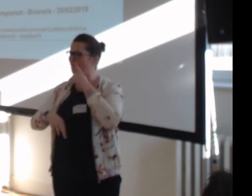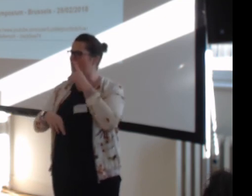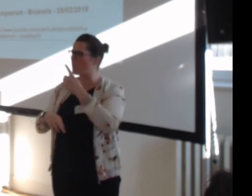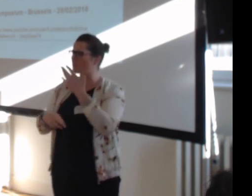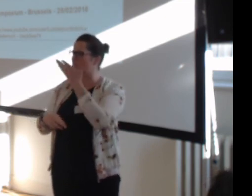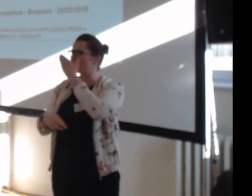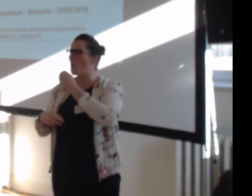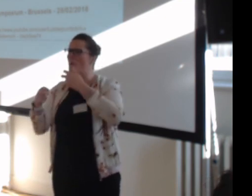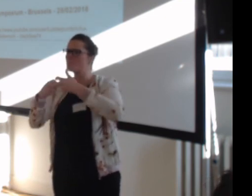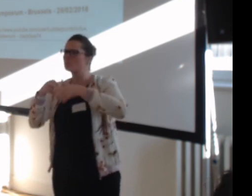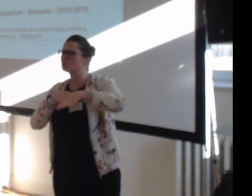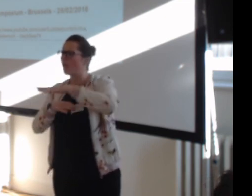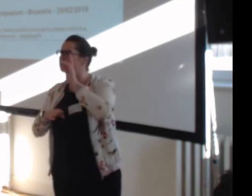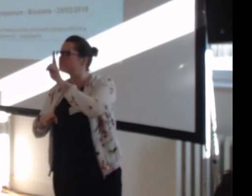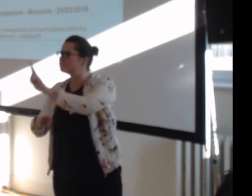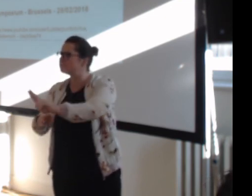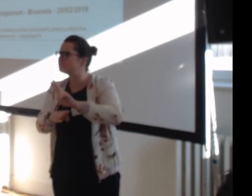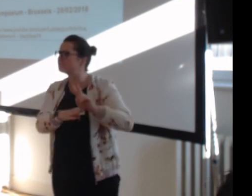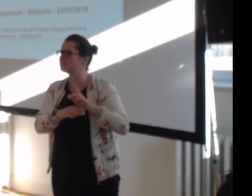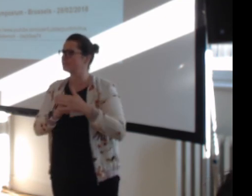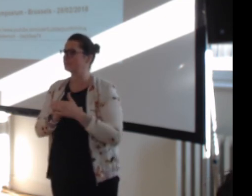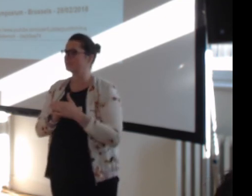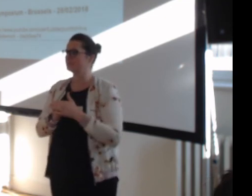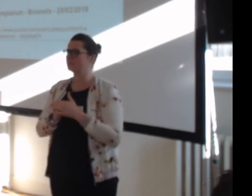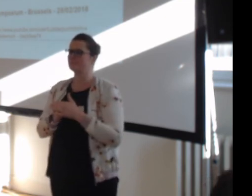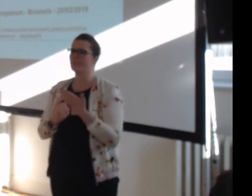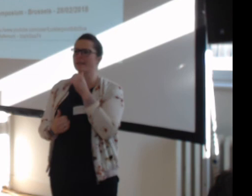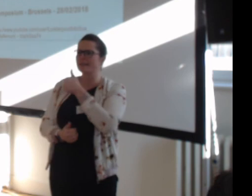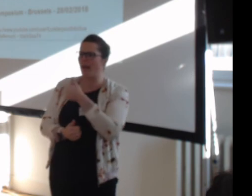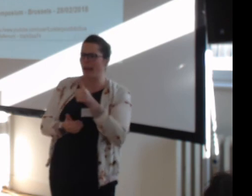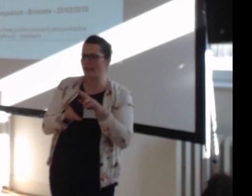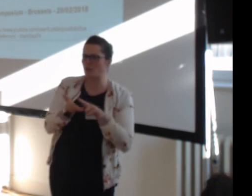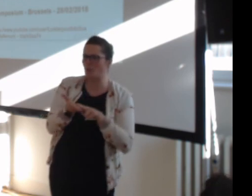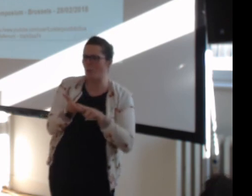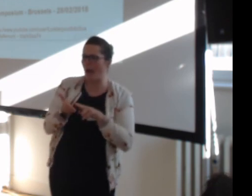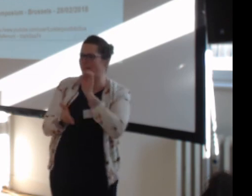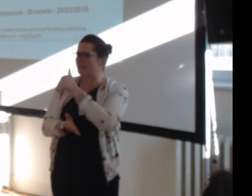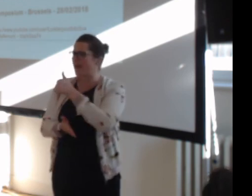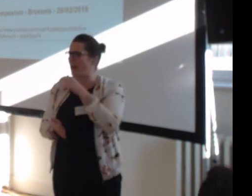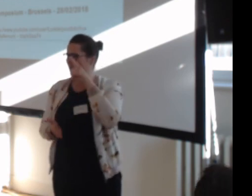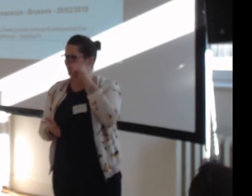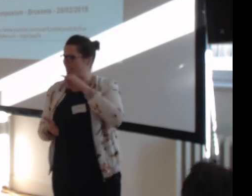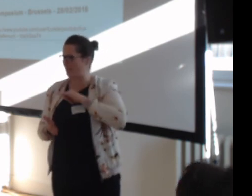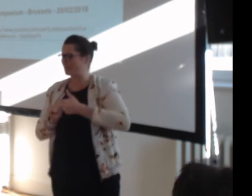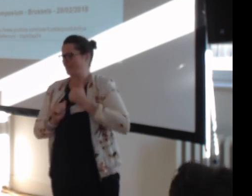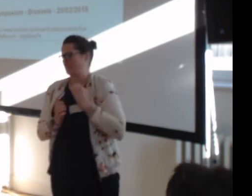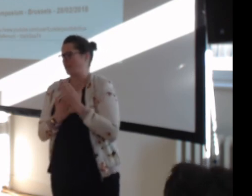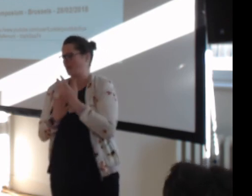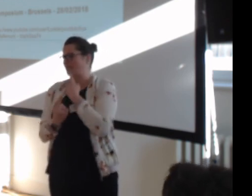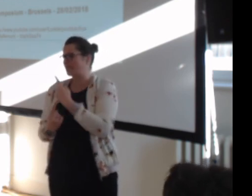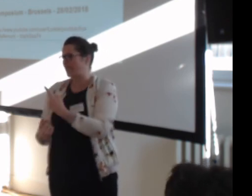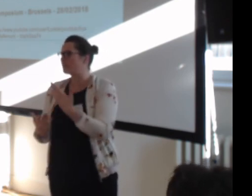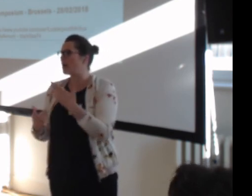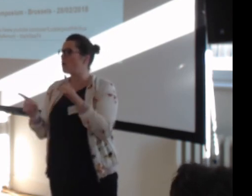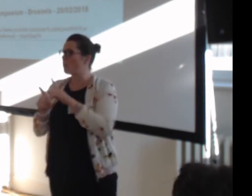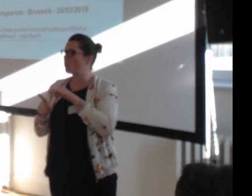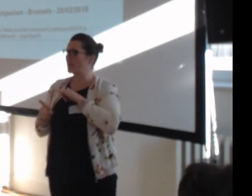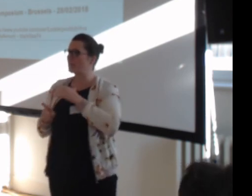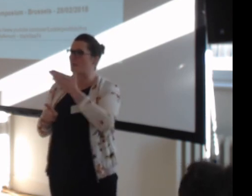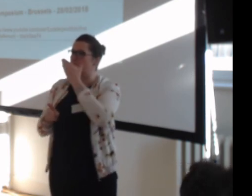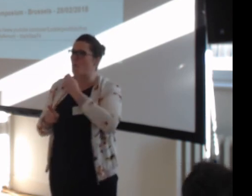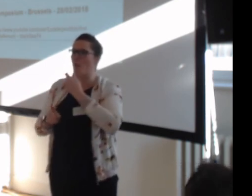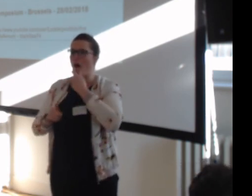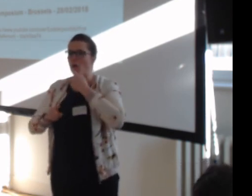our beautiful Brussels. We have not only beer and chocolate, as you met yesterday, but there are also nice